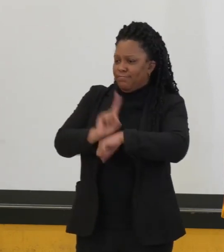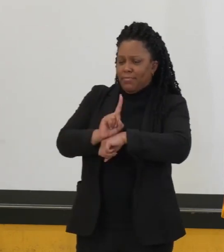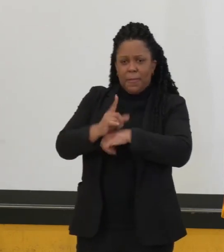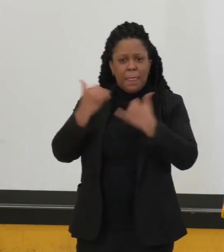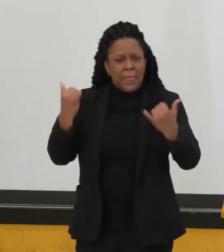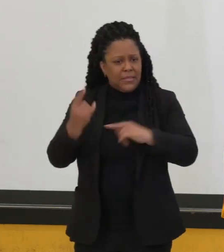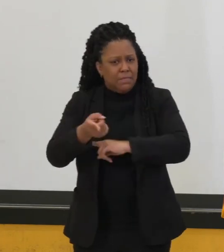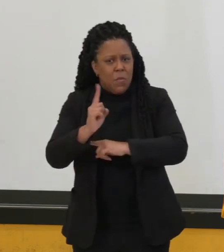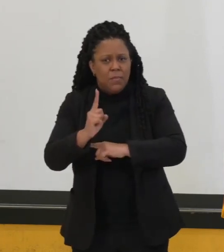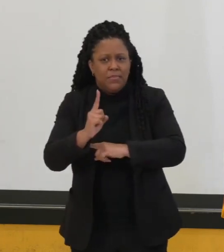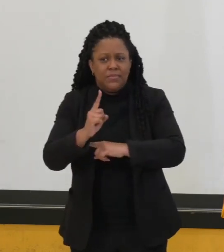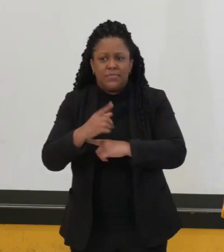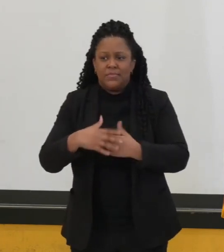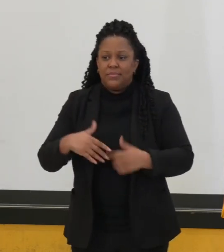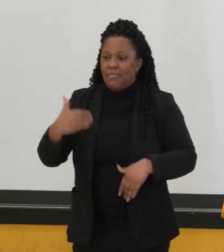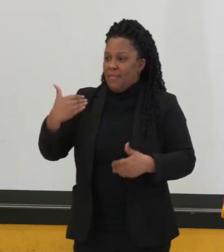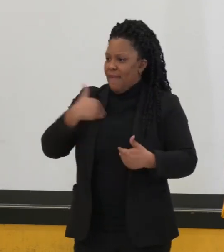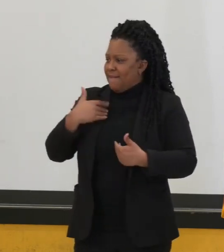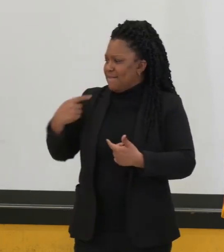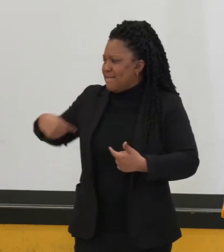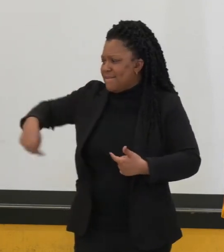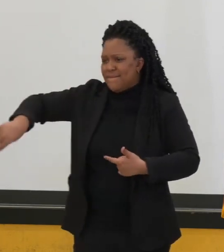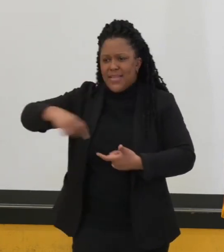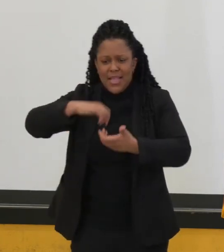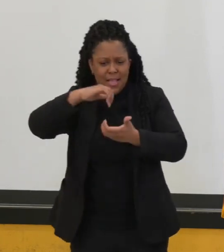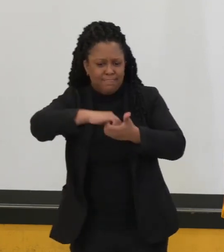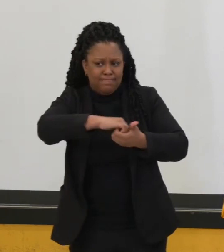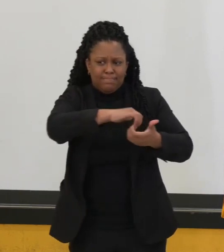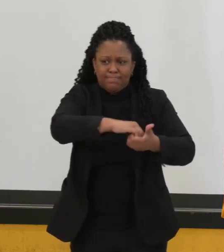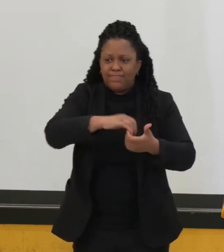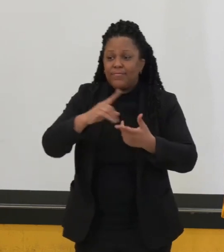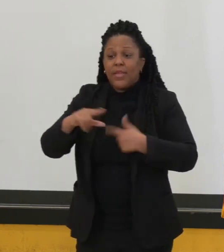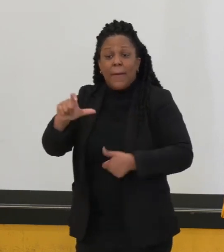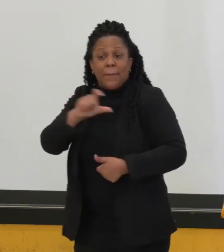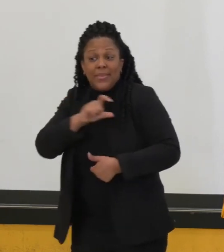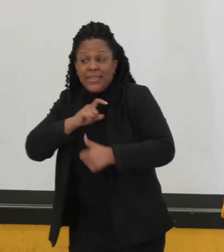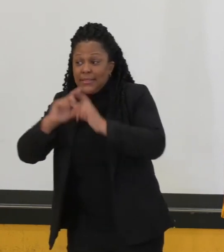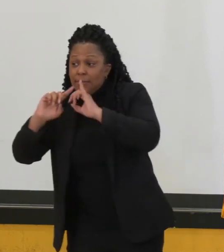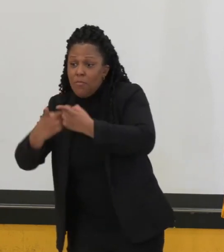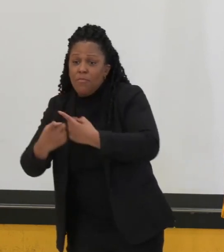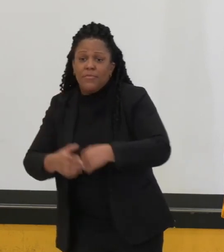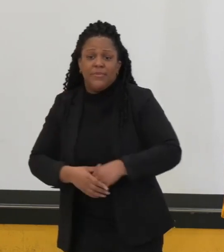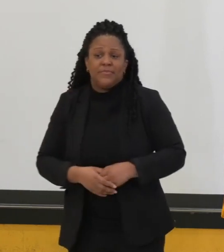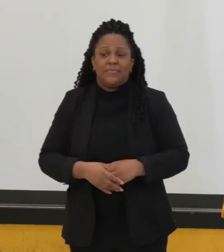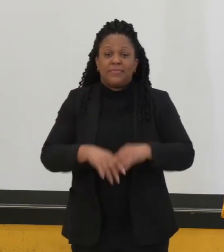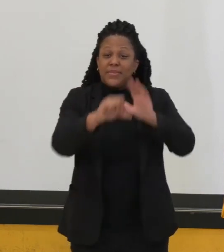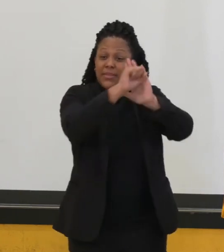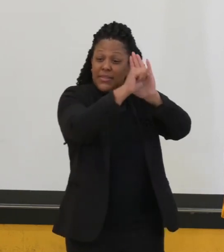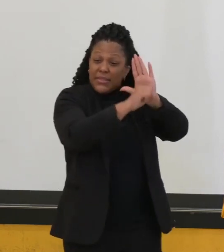among our law enforcement agencies, among our jurisdictions, among our cities, and with the state.